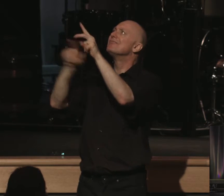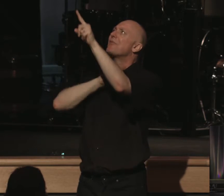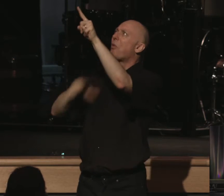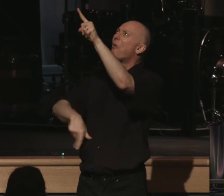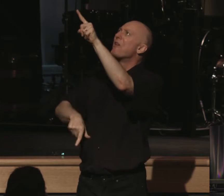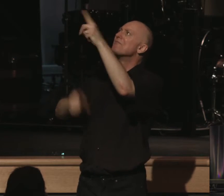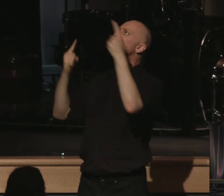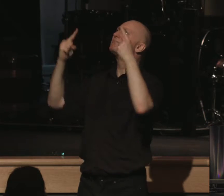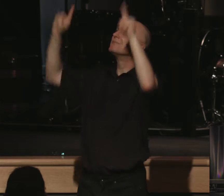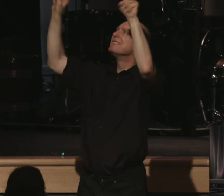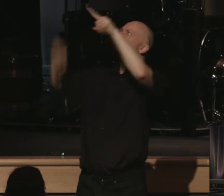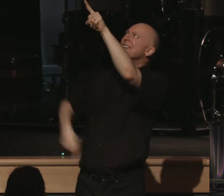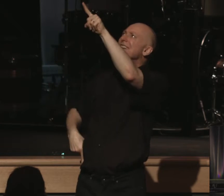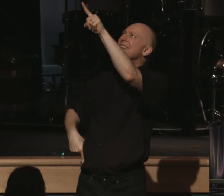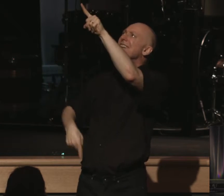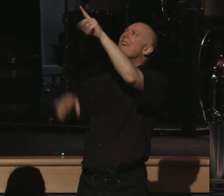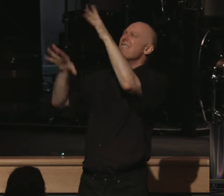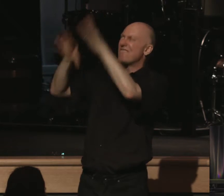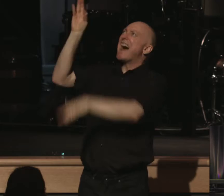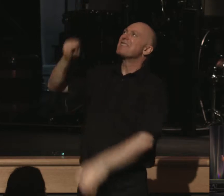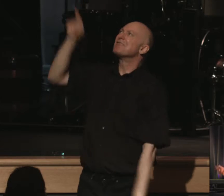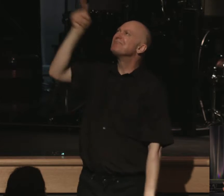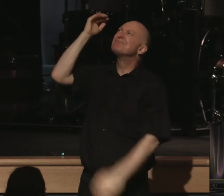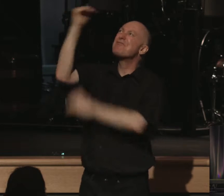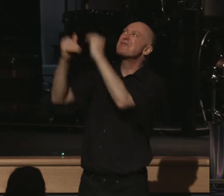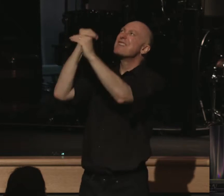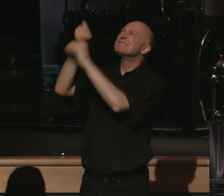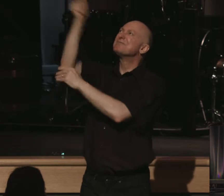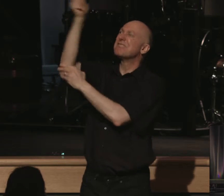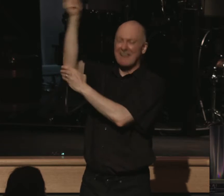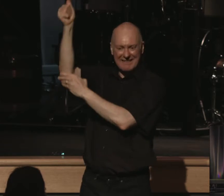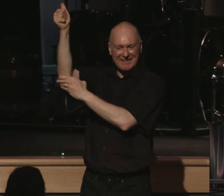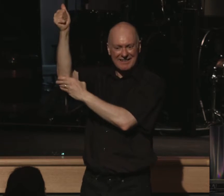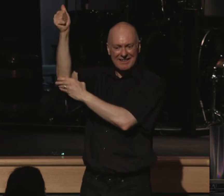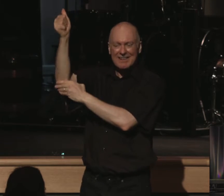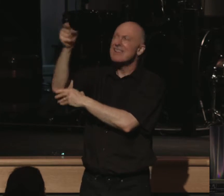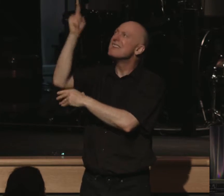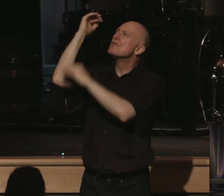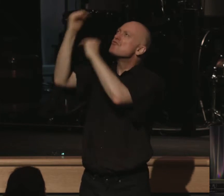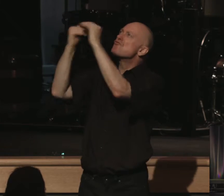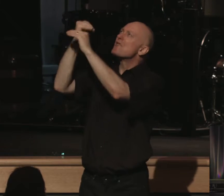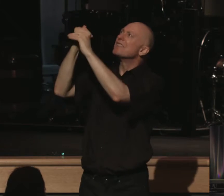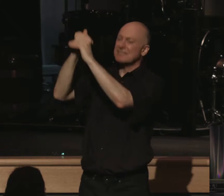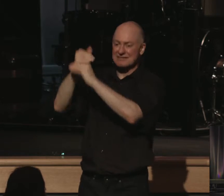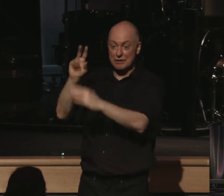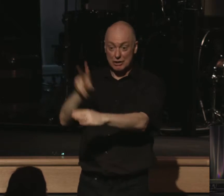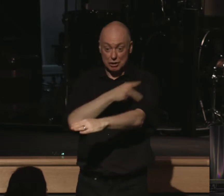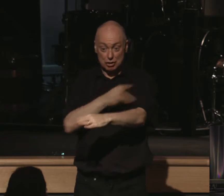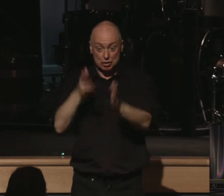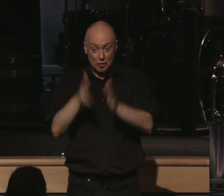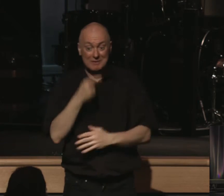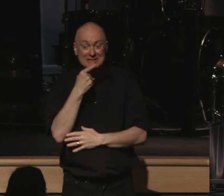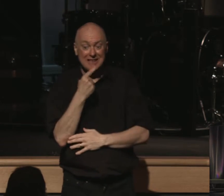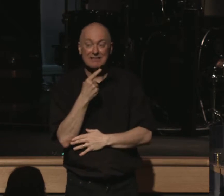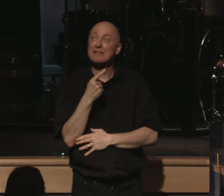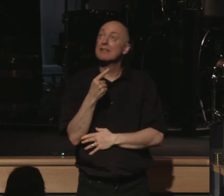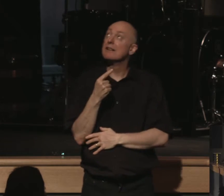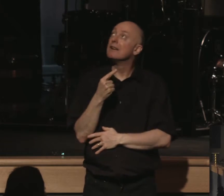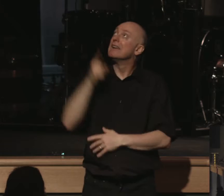is. And what he is and who he is is gracious. He's gracious, the psalmist says. Gracious means to give you something